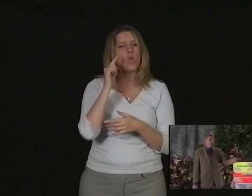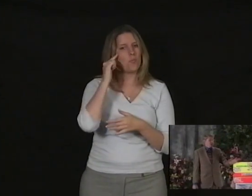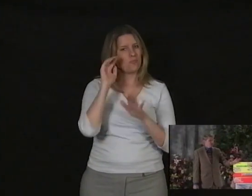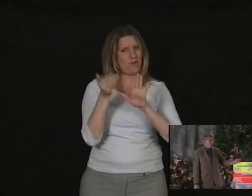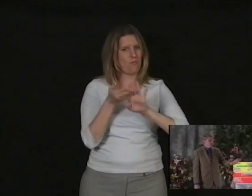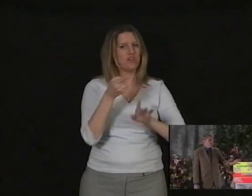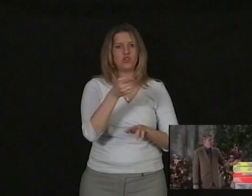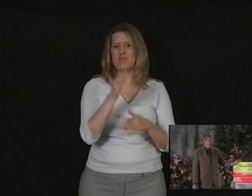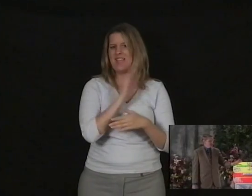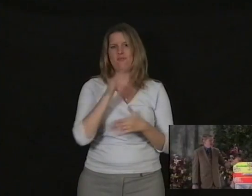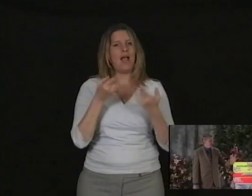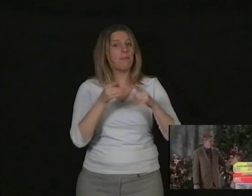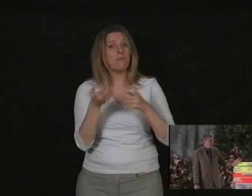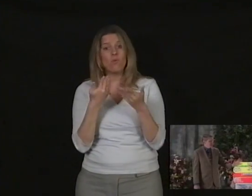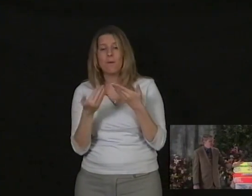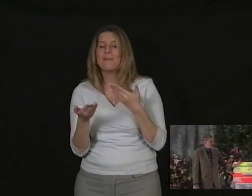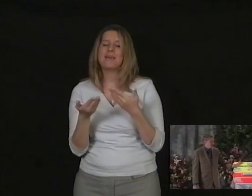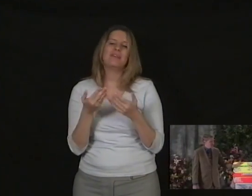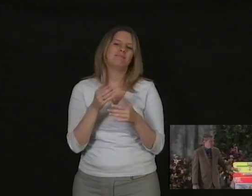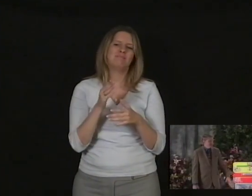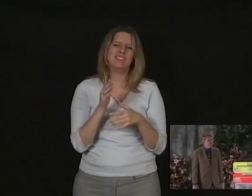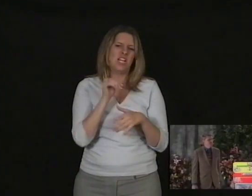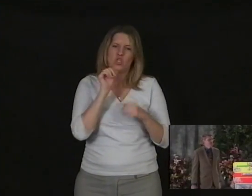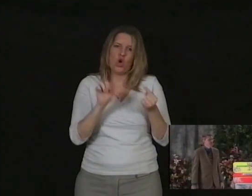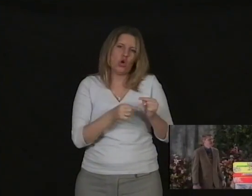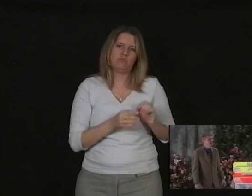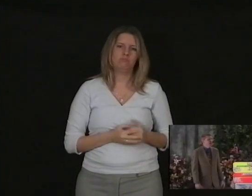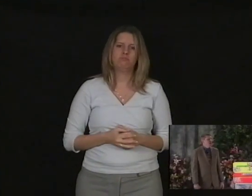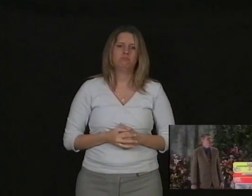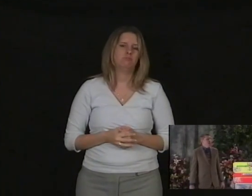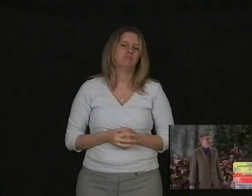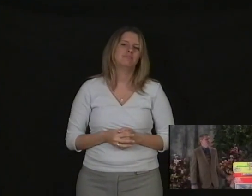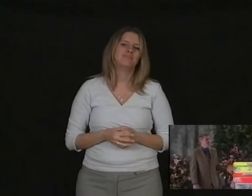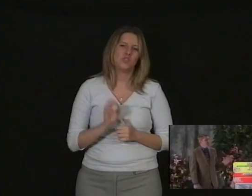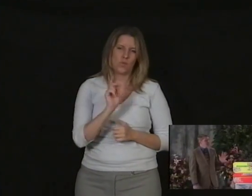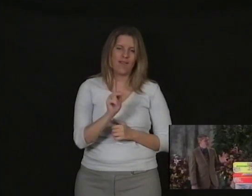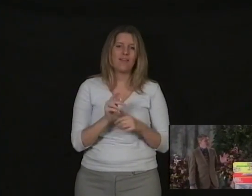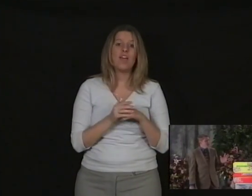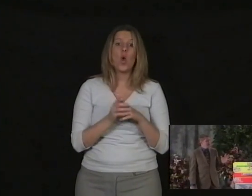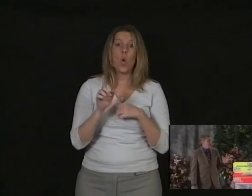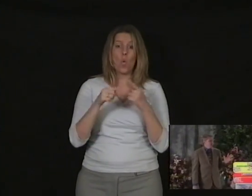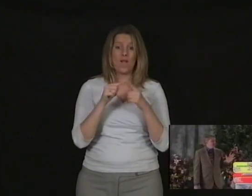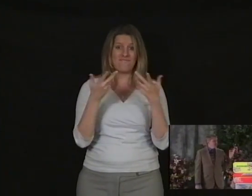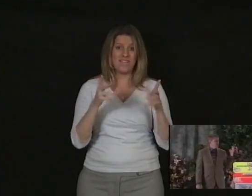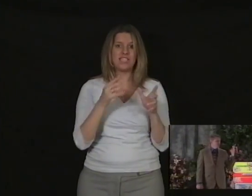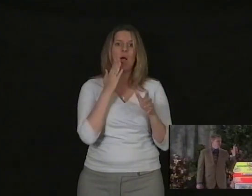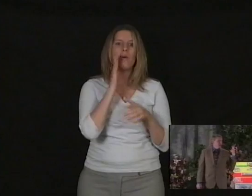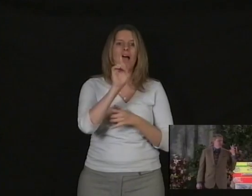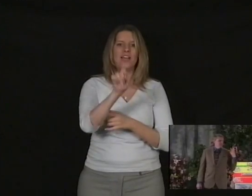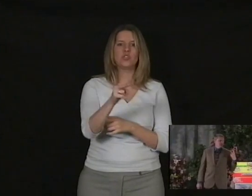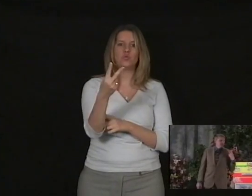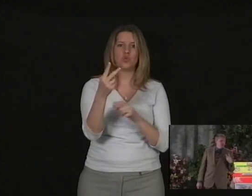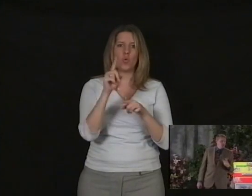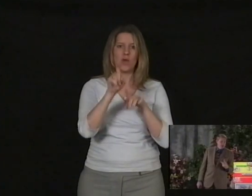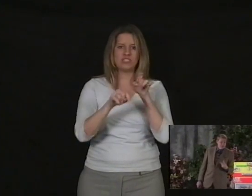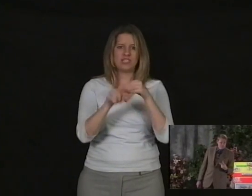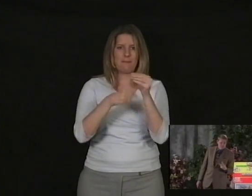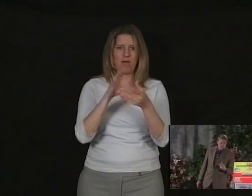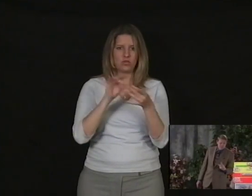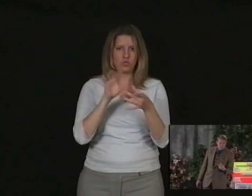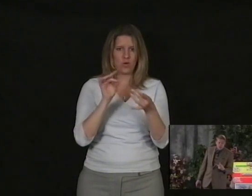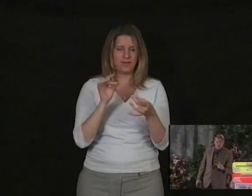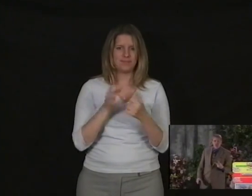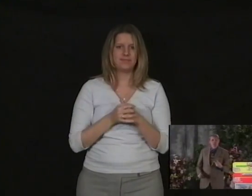never been brainwashed before. It's okay, it's a harmless procedure, right? When I'm done brainwashing you, I will ask you two questions about the